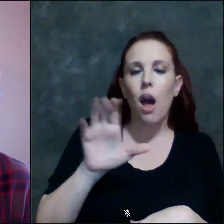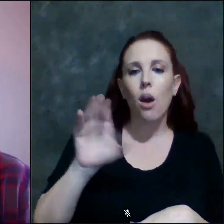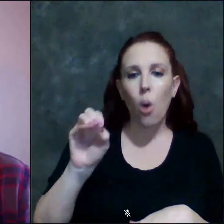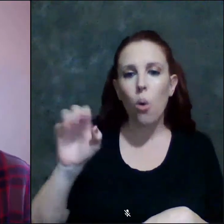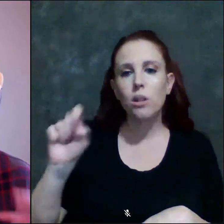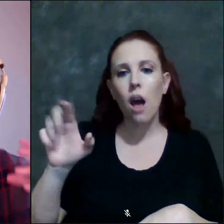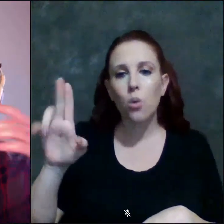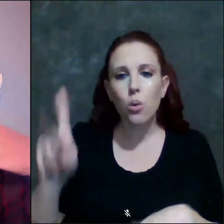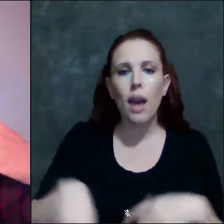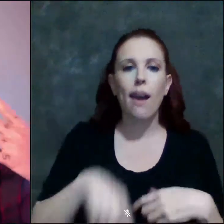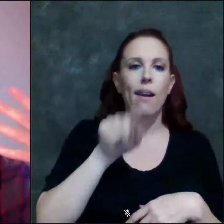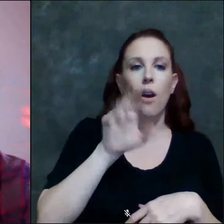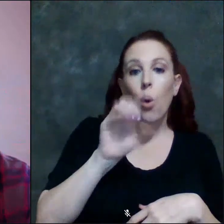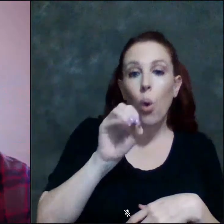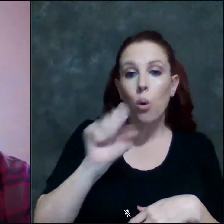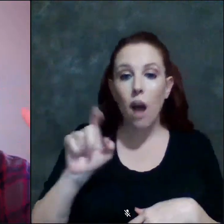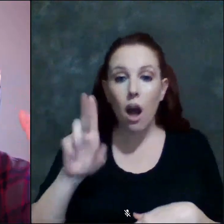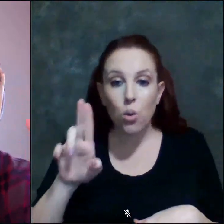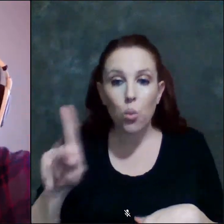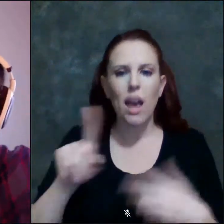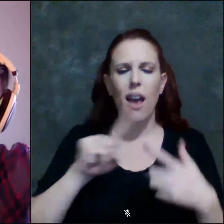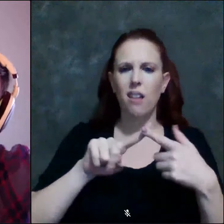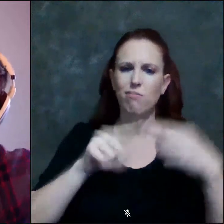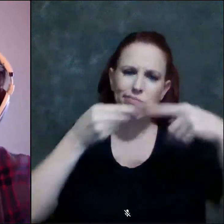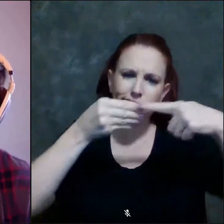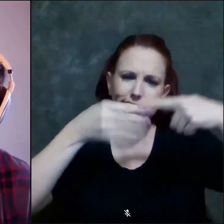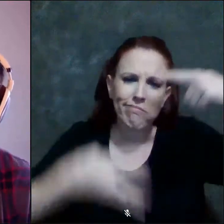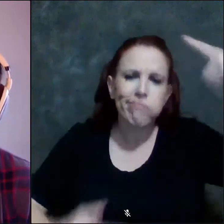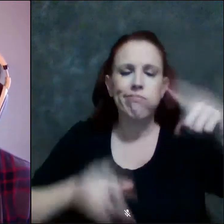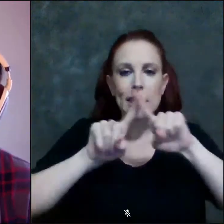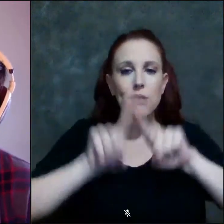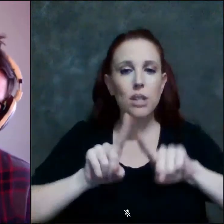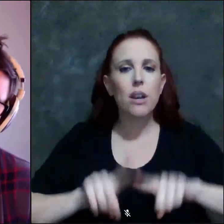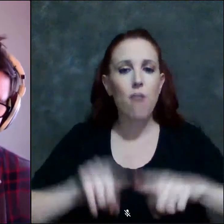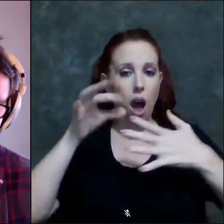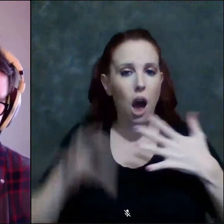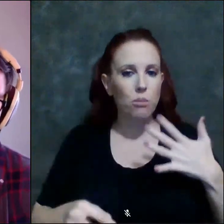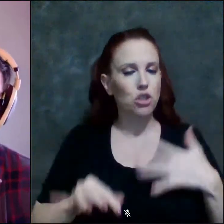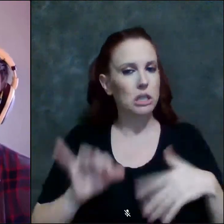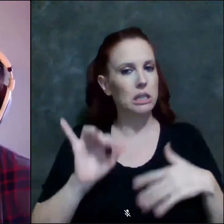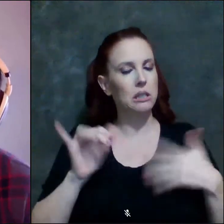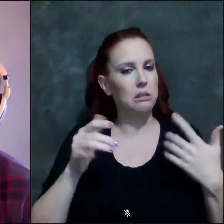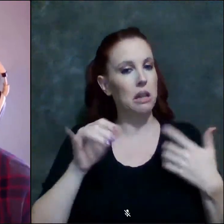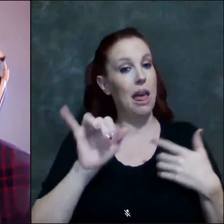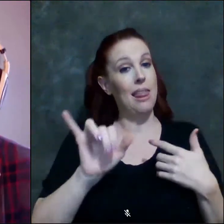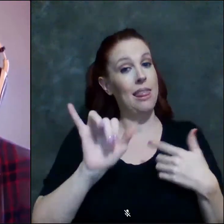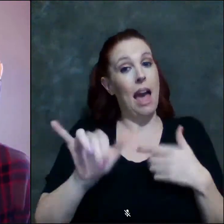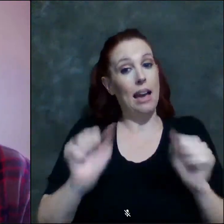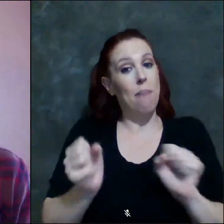want to know all the possible hierarchy. I think that makes this problem more